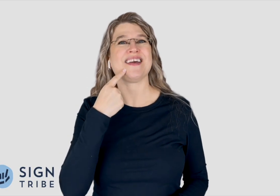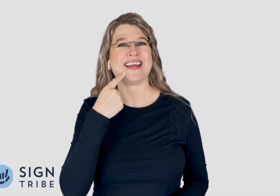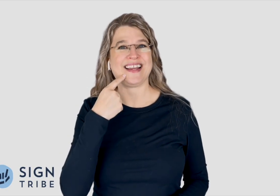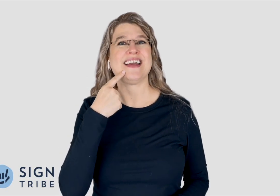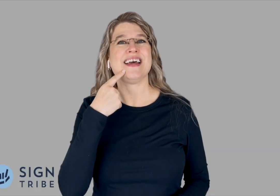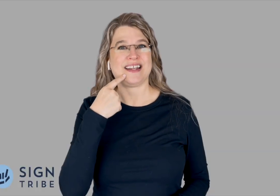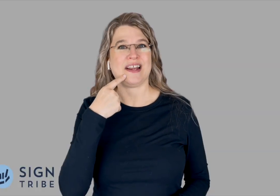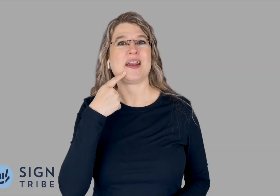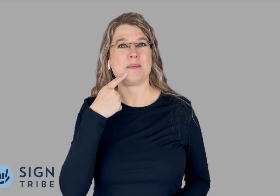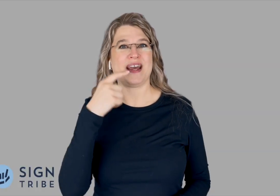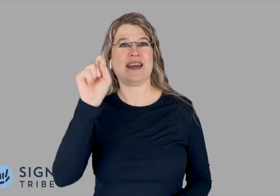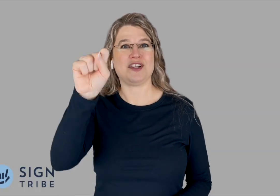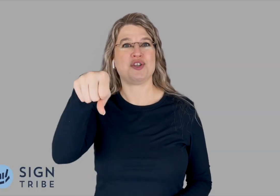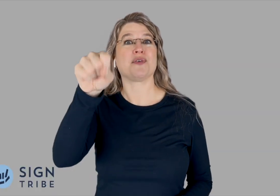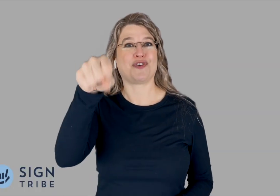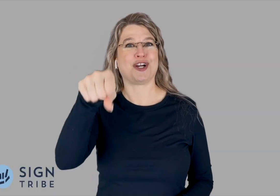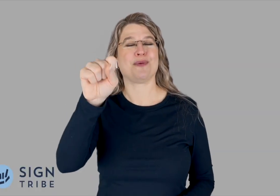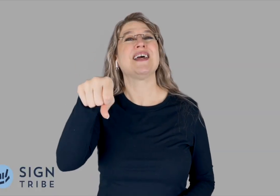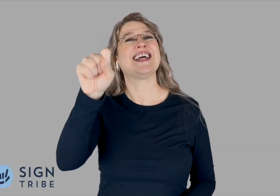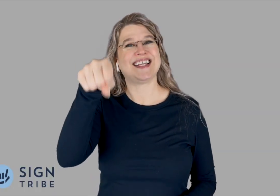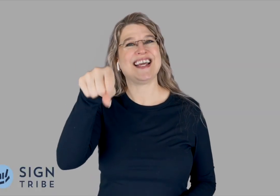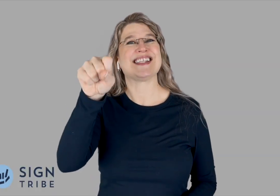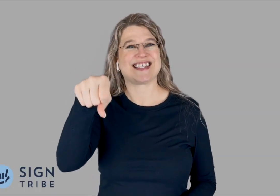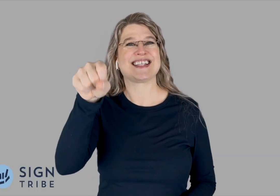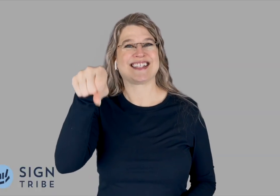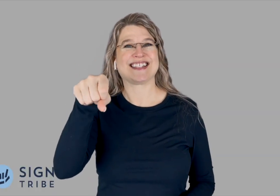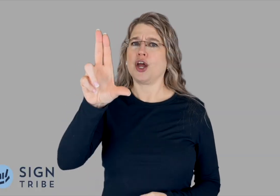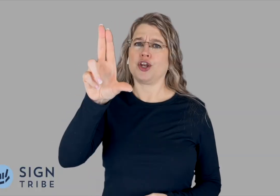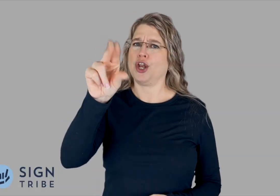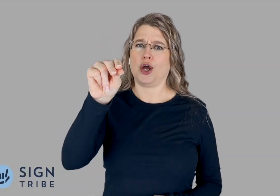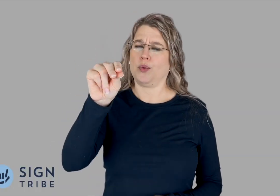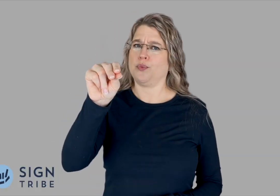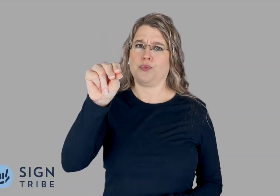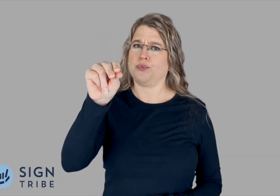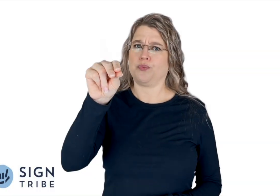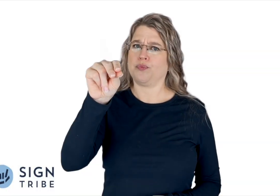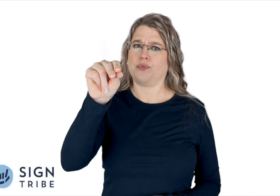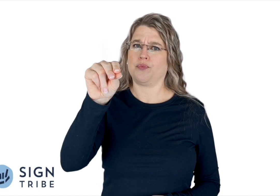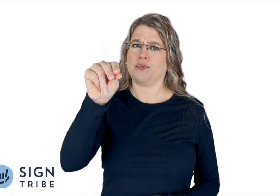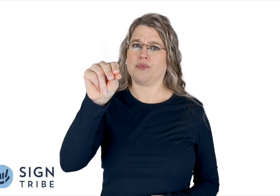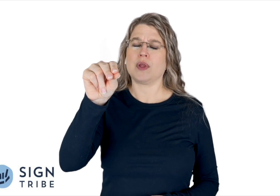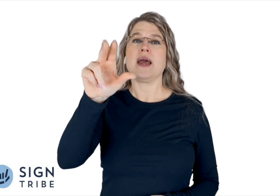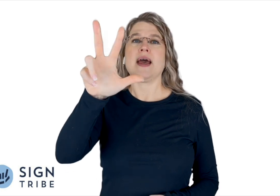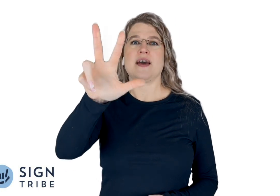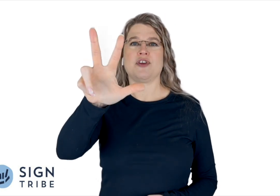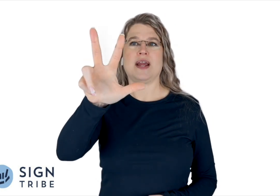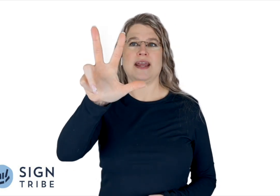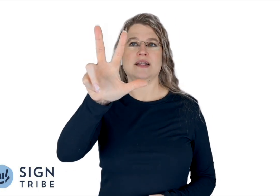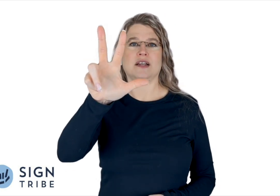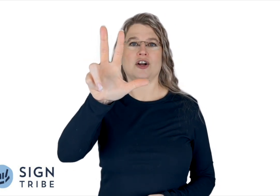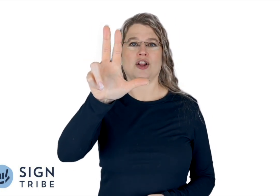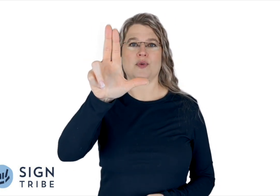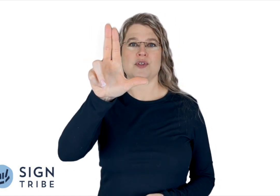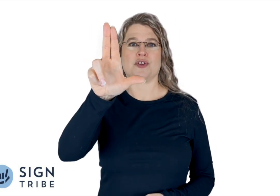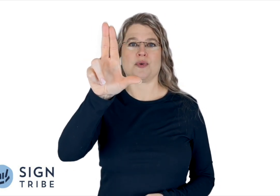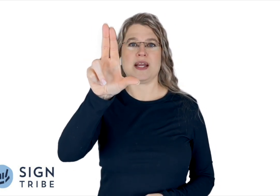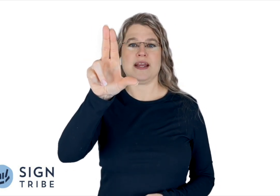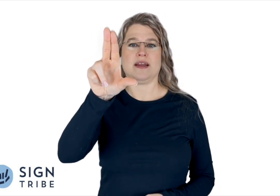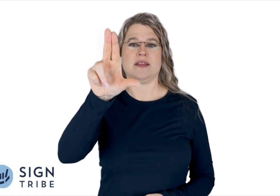smiling, nodding my head to affirm. Yes. No. Have your hand in a closed 3 and then